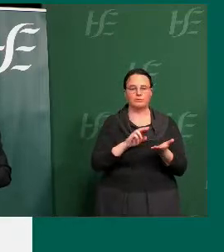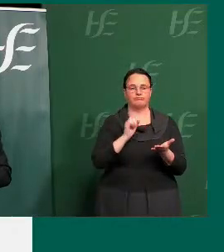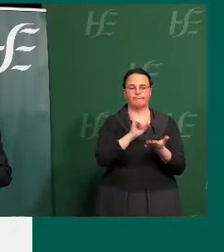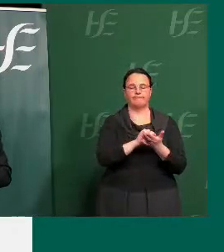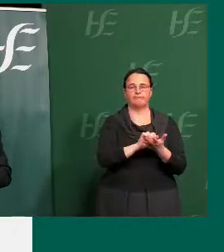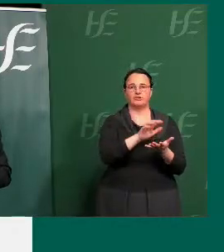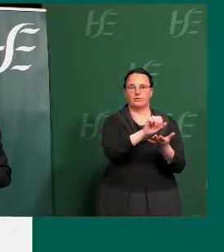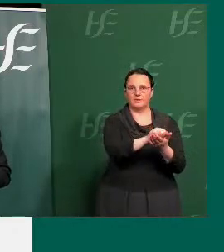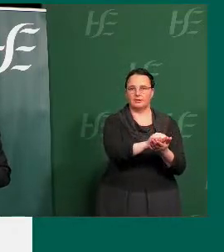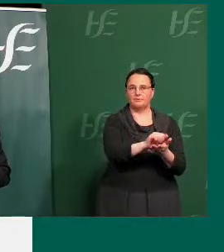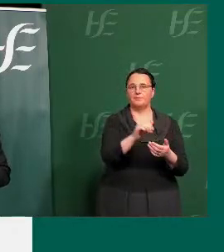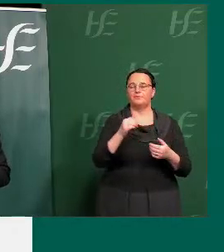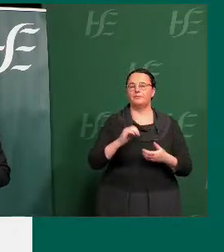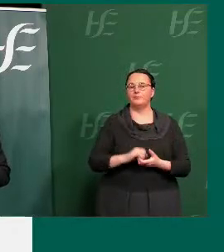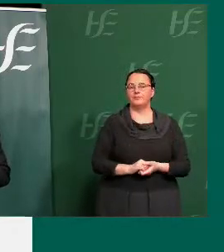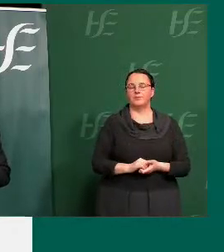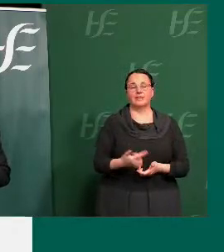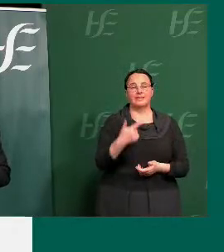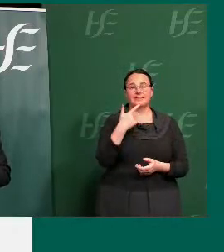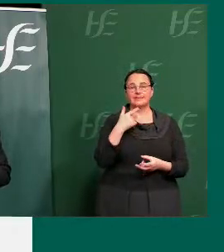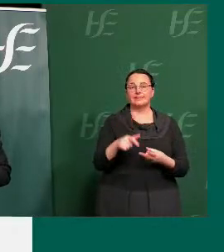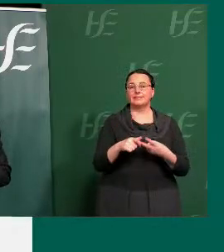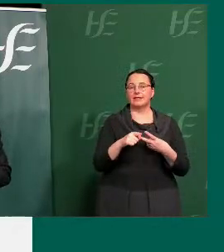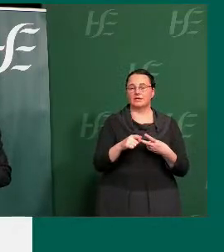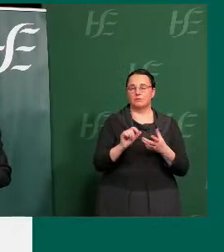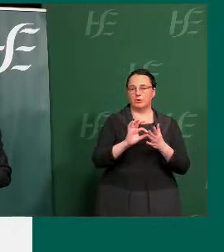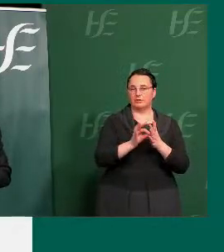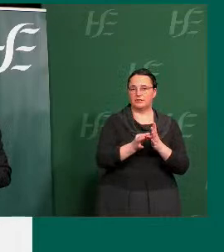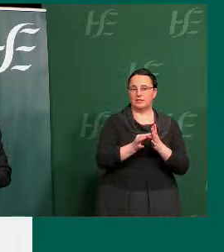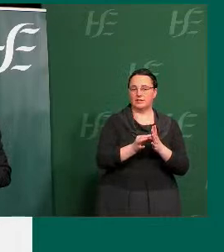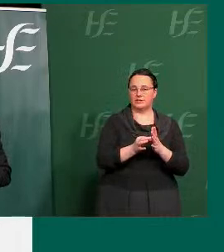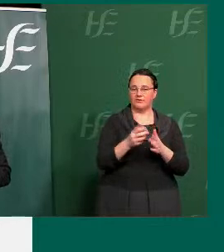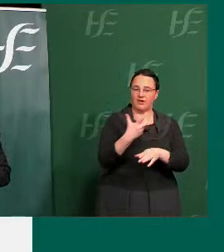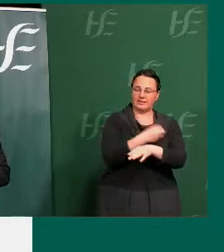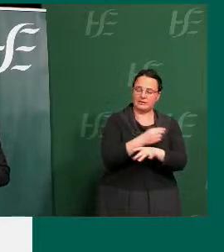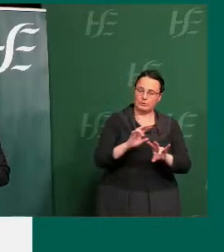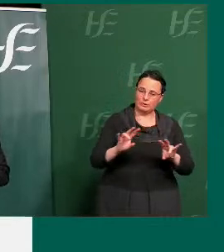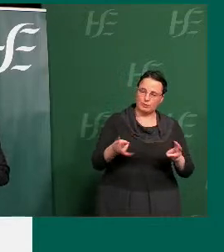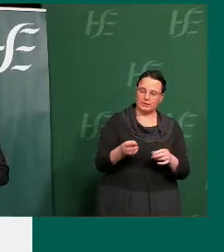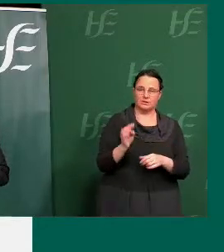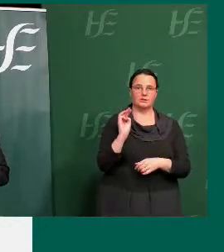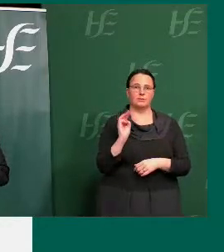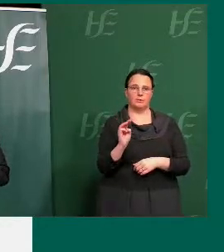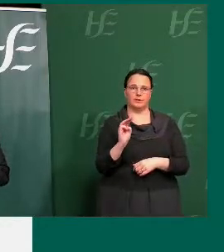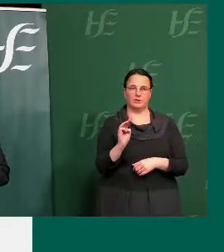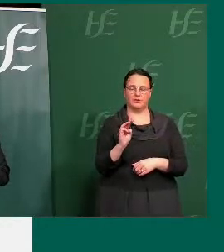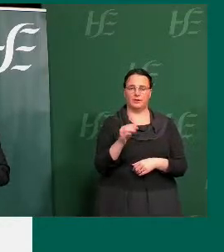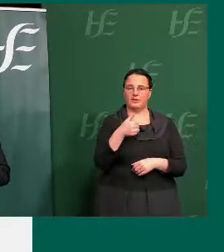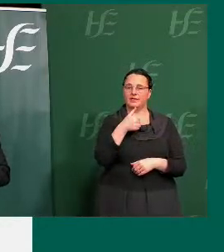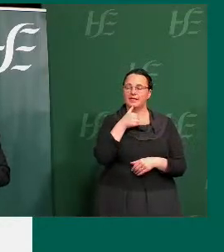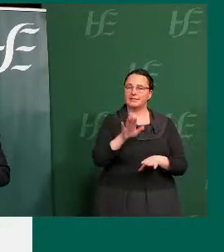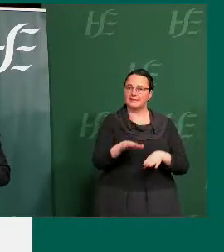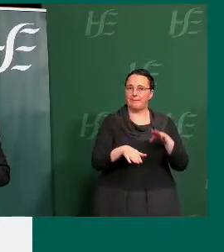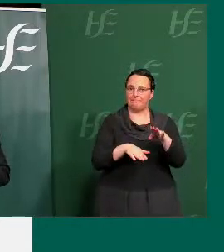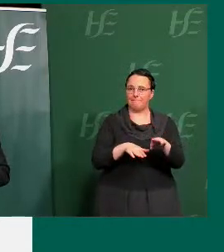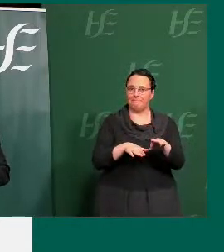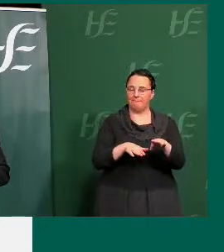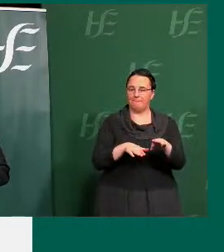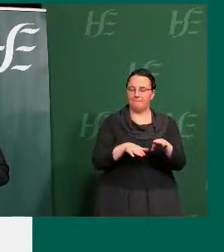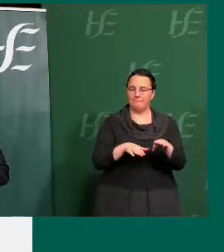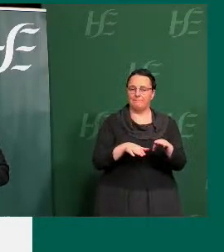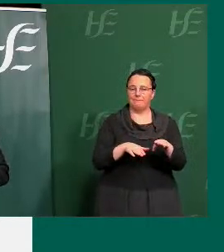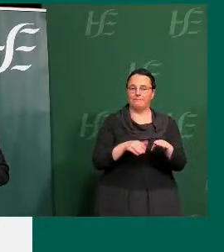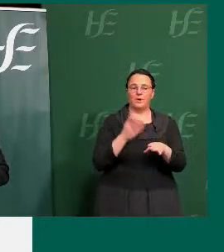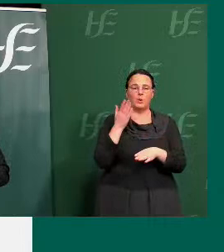Secondly, in the interest of vaccinating people as quickly as possible, we encourage you then equally to either go to one